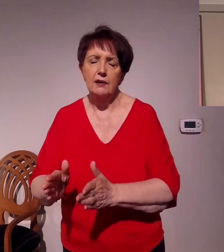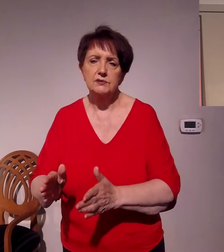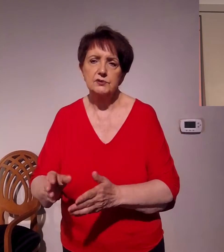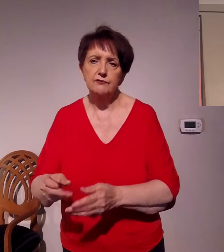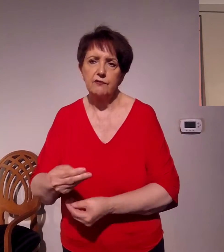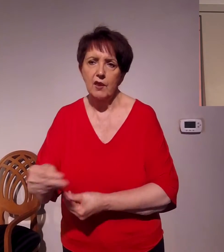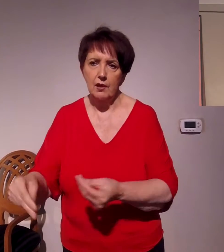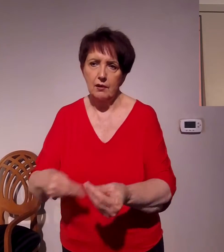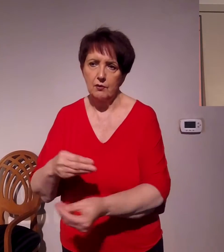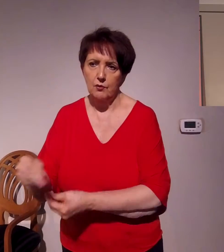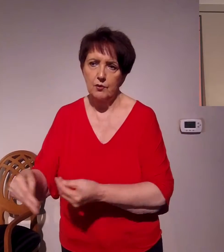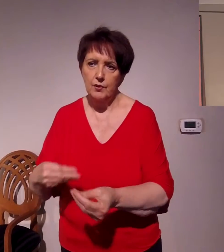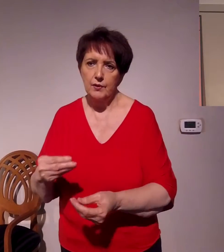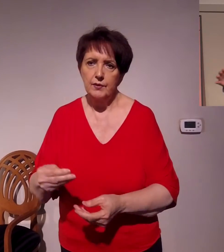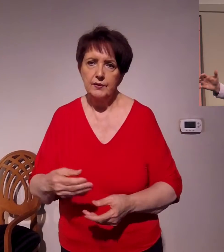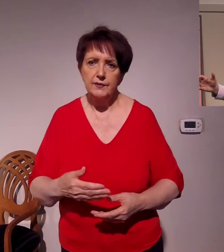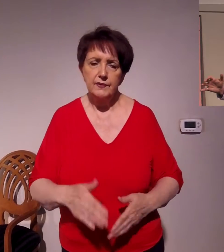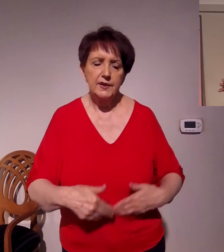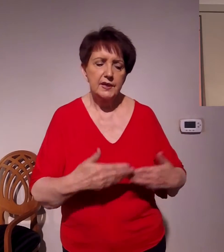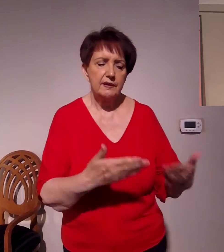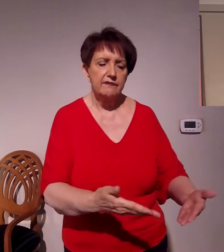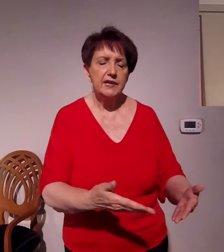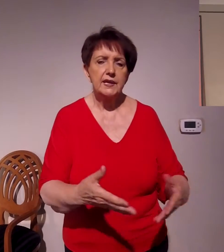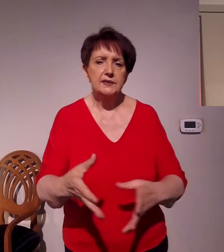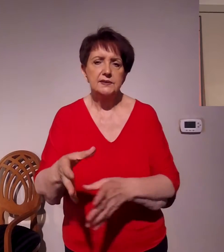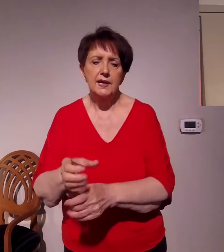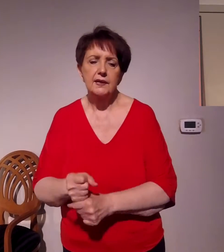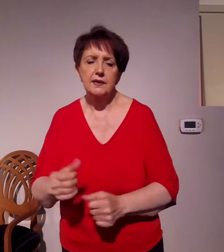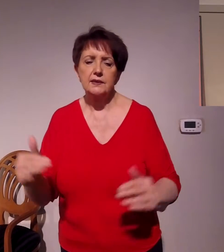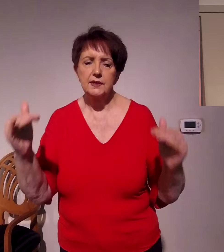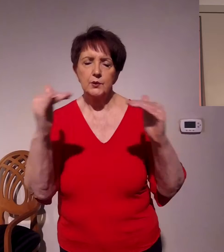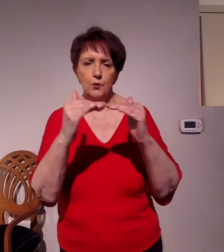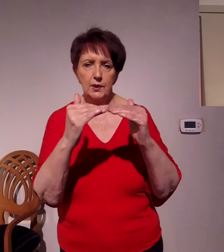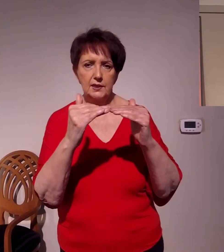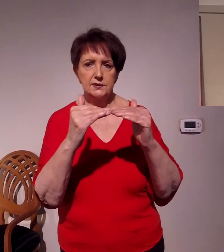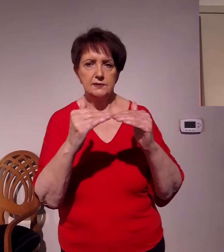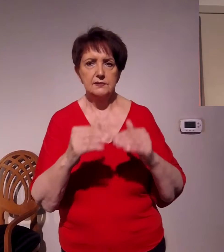can the giving and taking equalize.